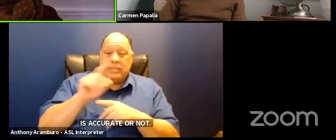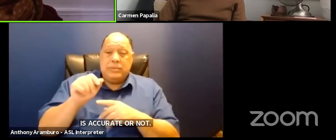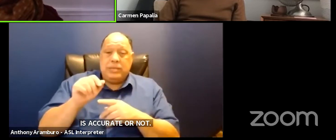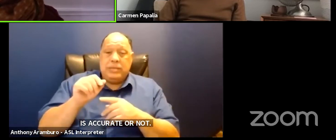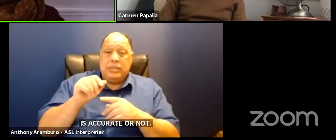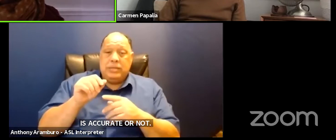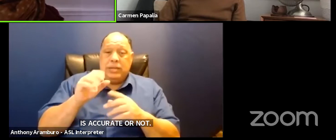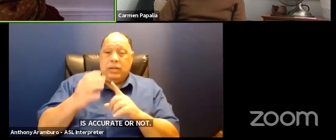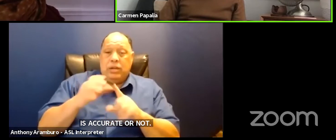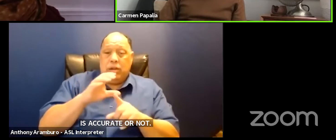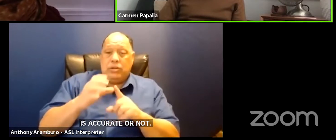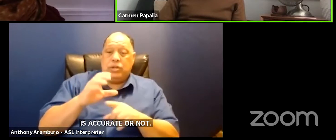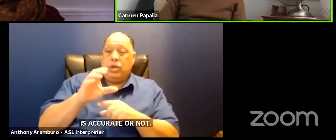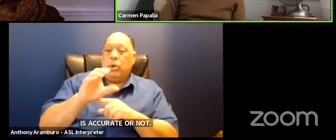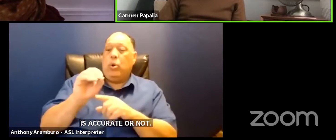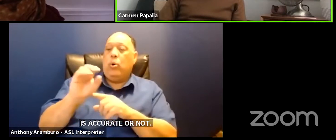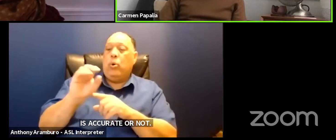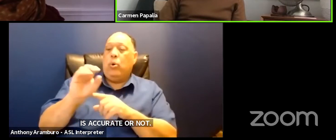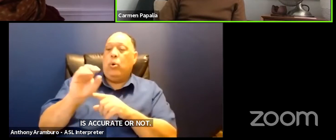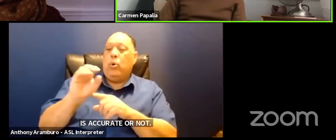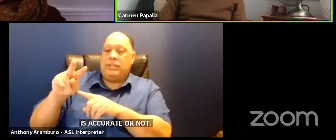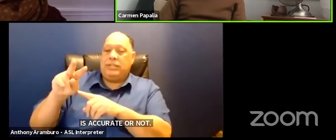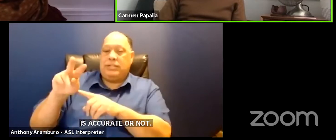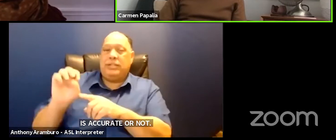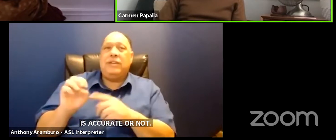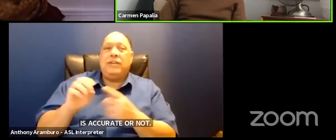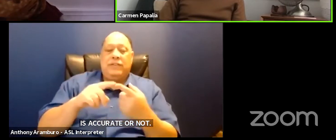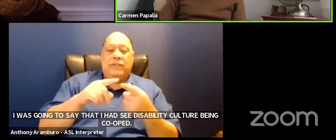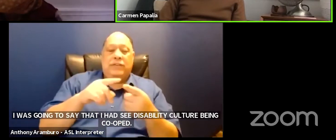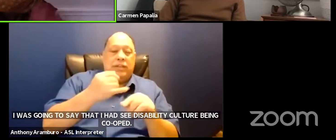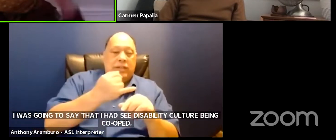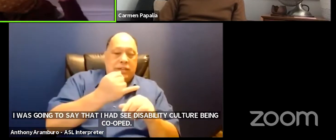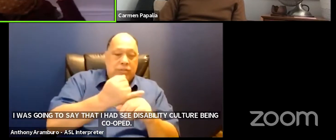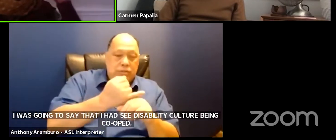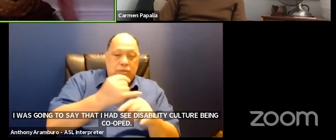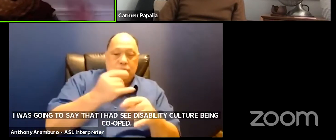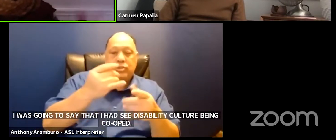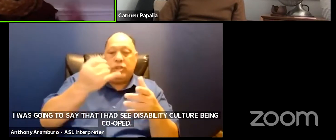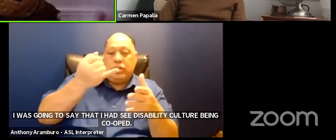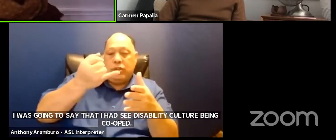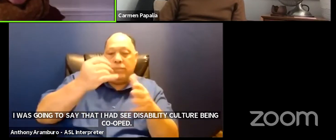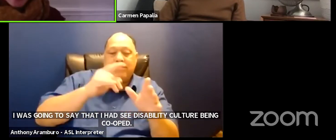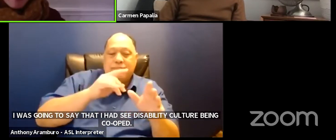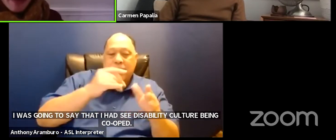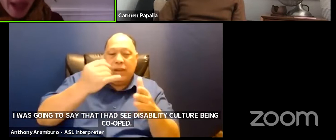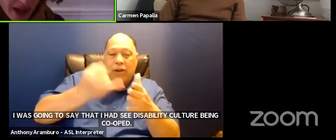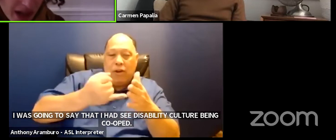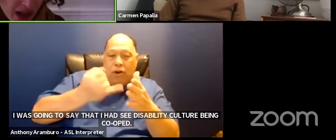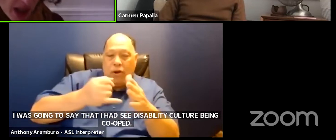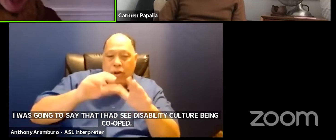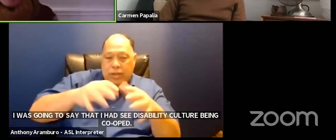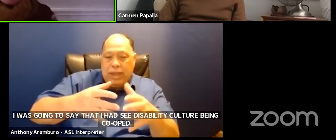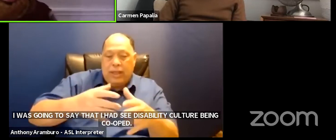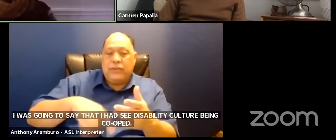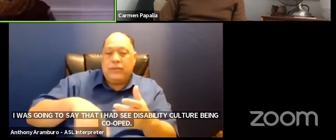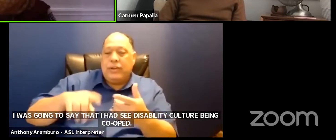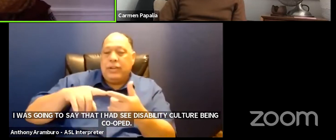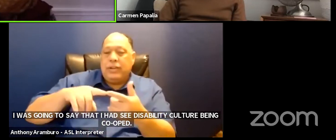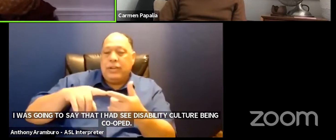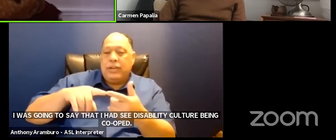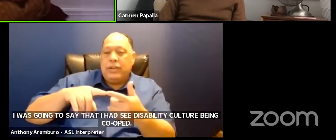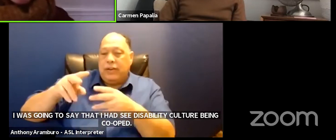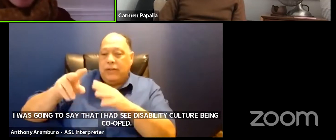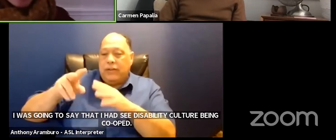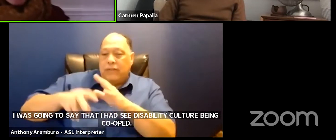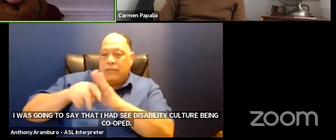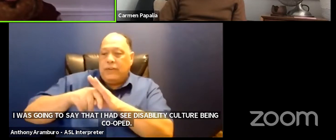Like there's this Mm-hmm. institution, like an art gallery, and I was asked to do this little like thing, this little video, and I saw